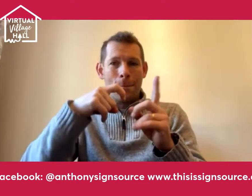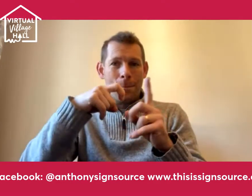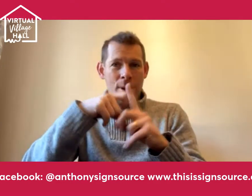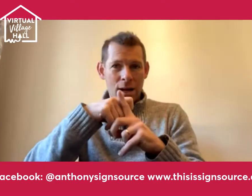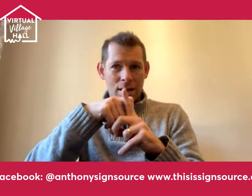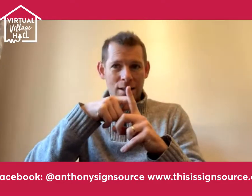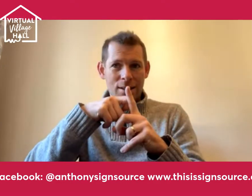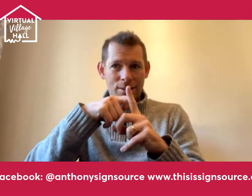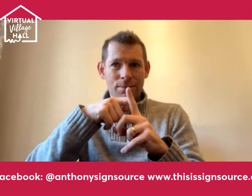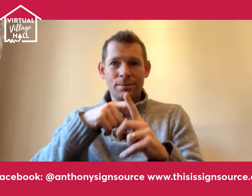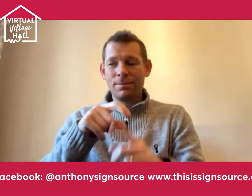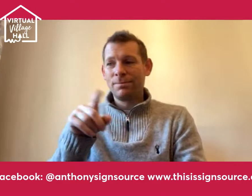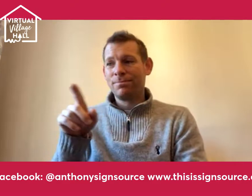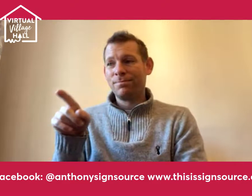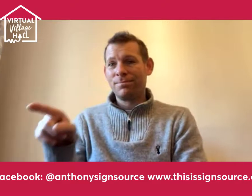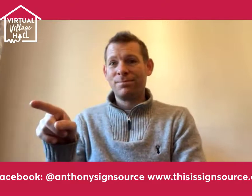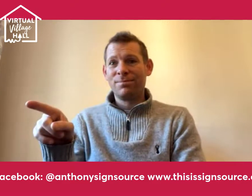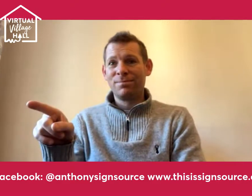is Mark.